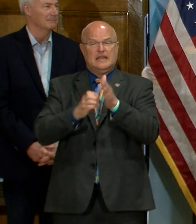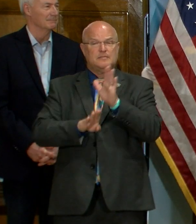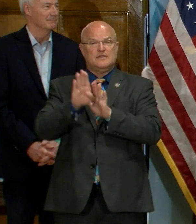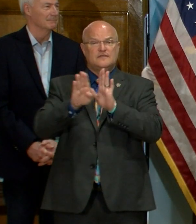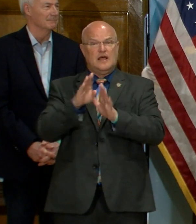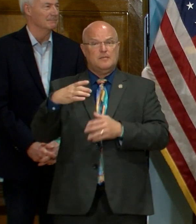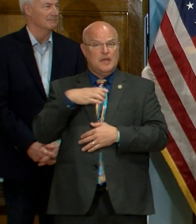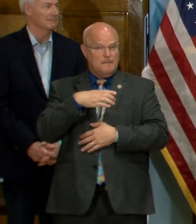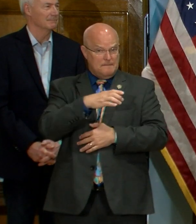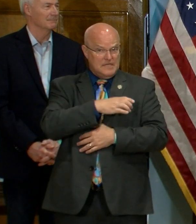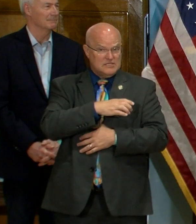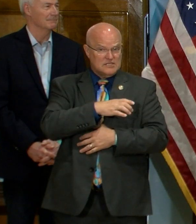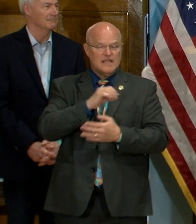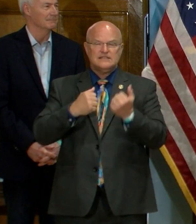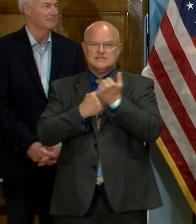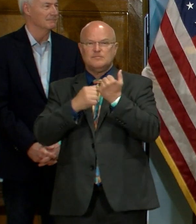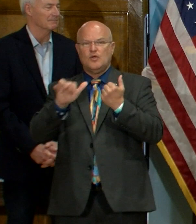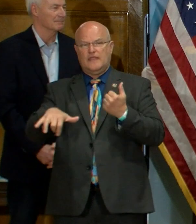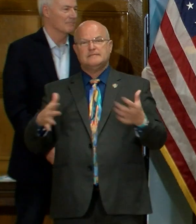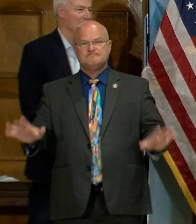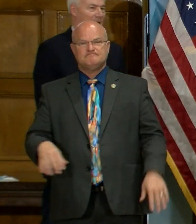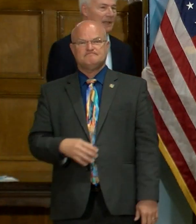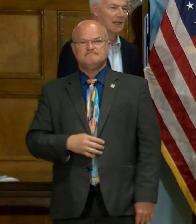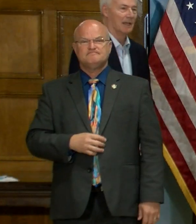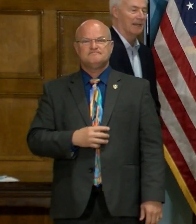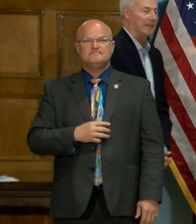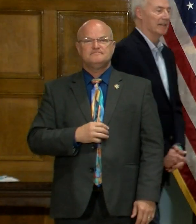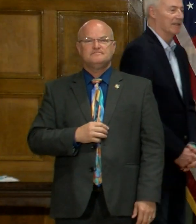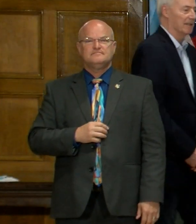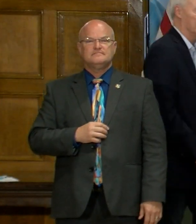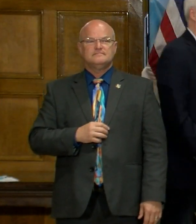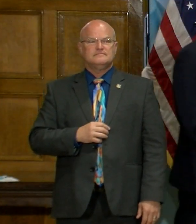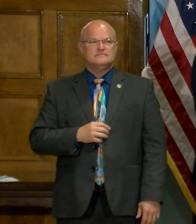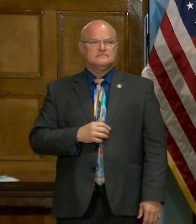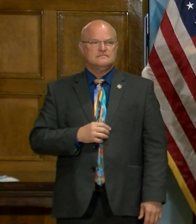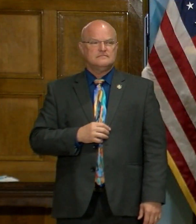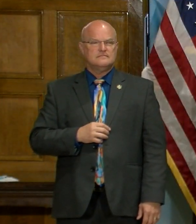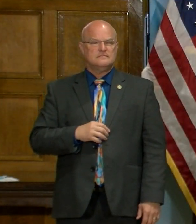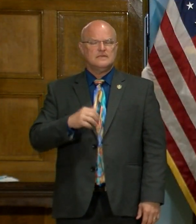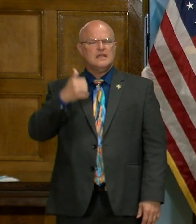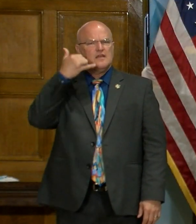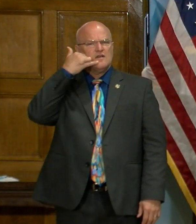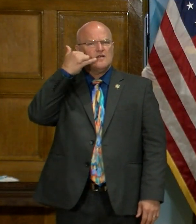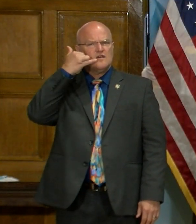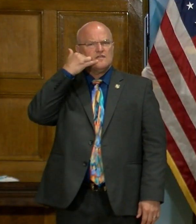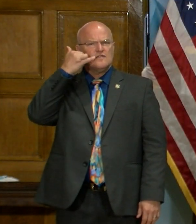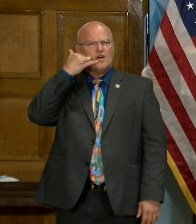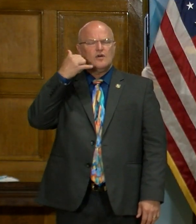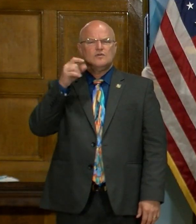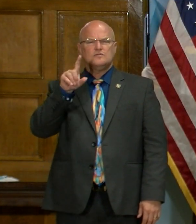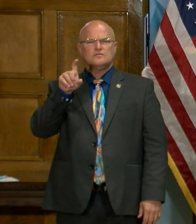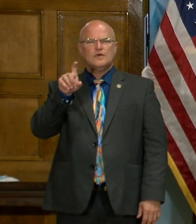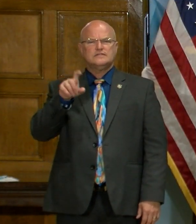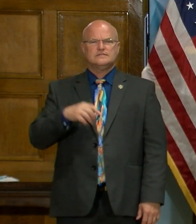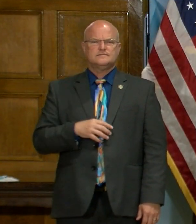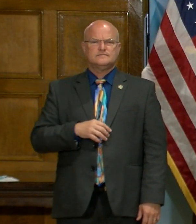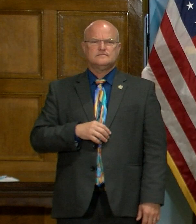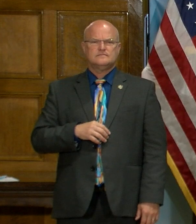Development Commission, that supports that. Then, is there any other question remotely?